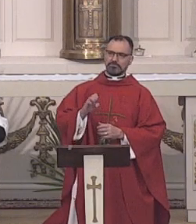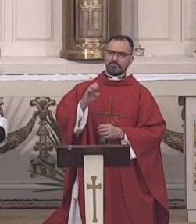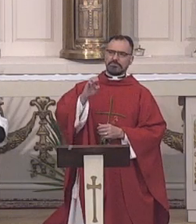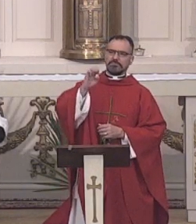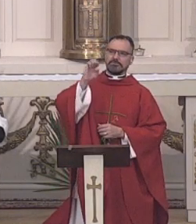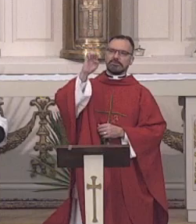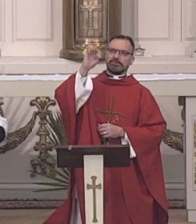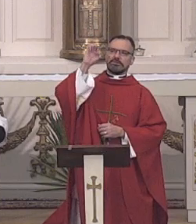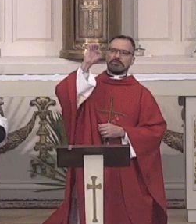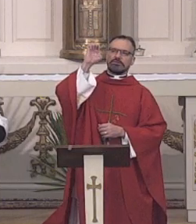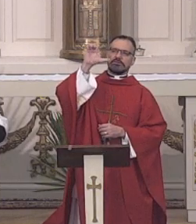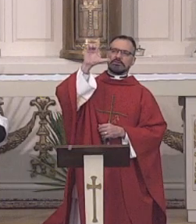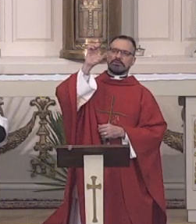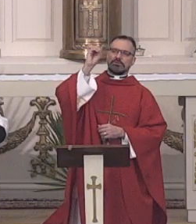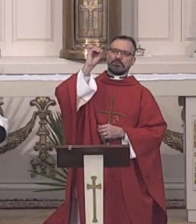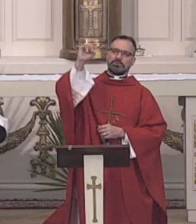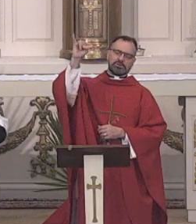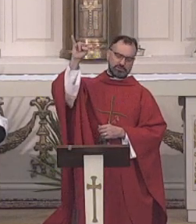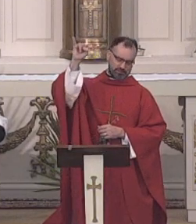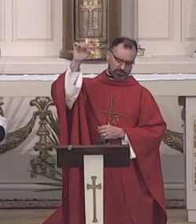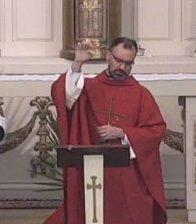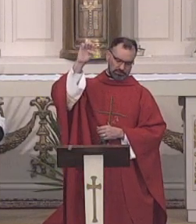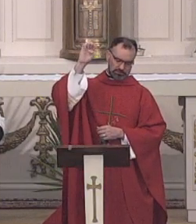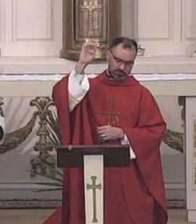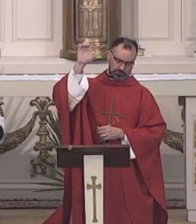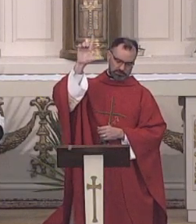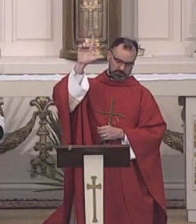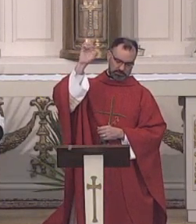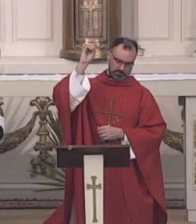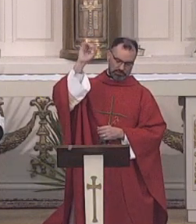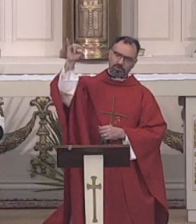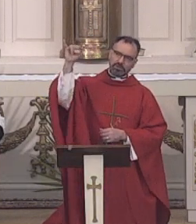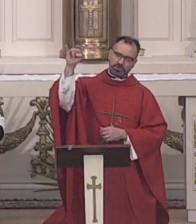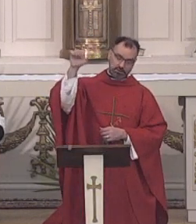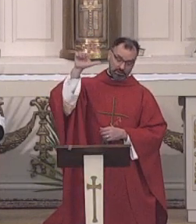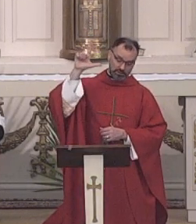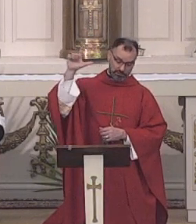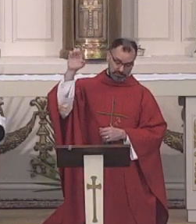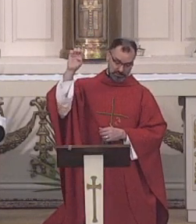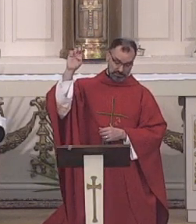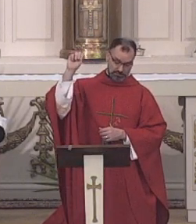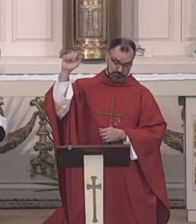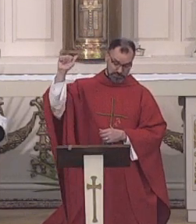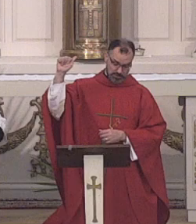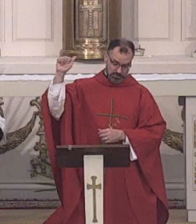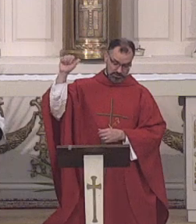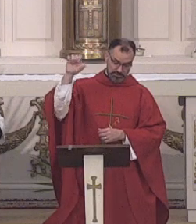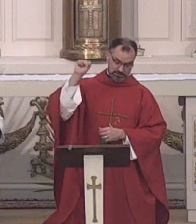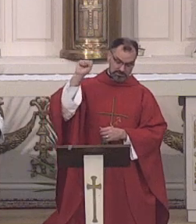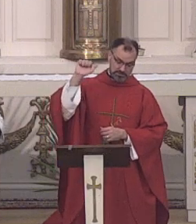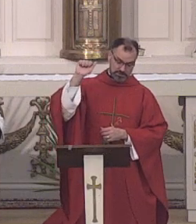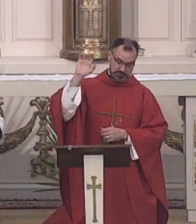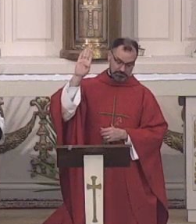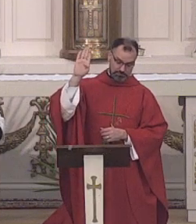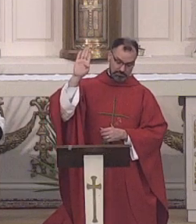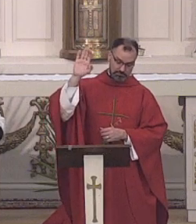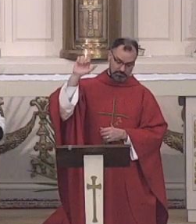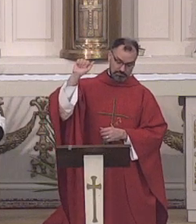"Eloi, Eloi, lama sabachthani.